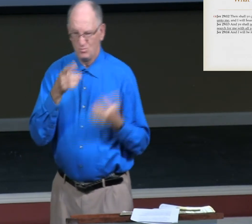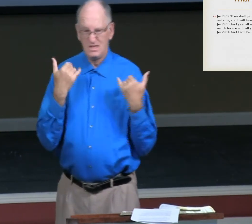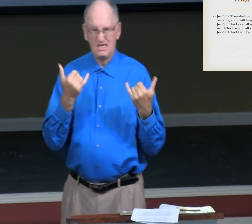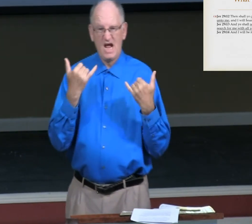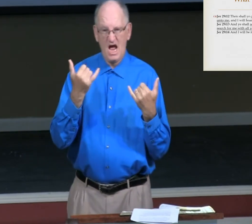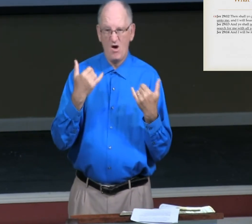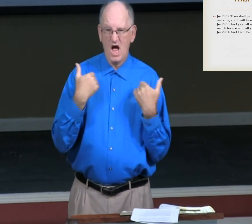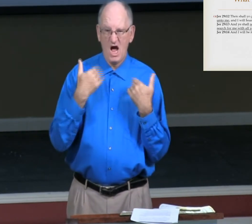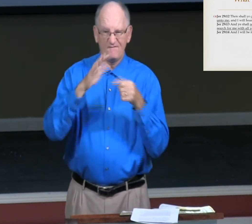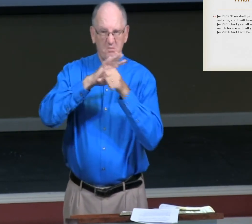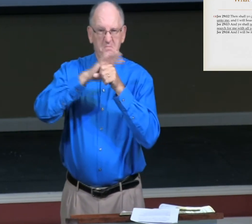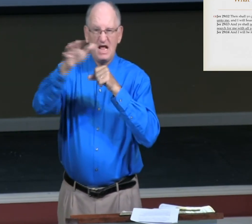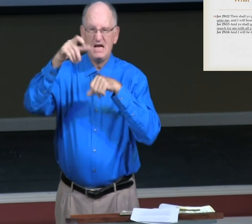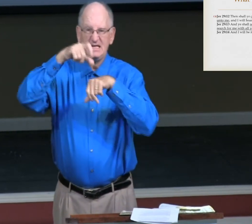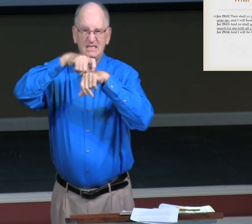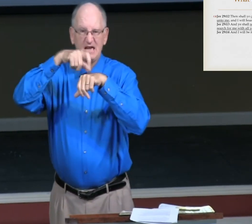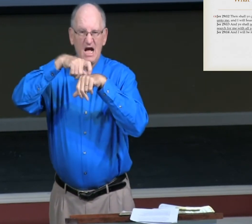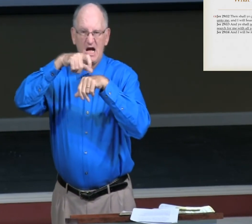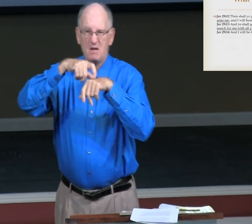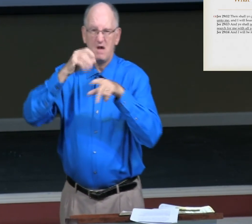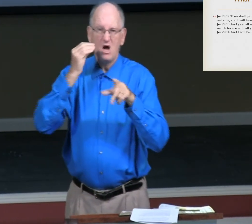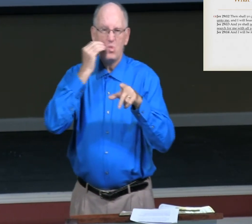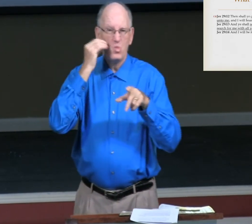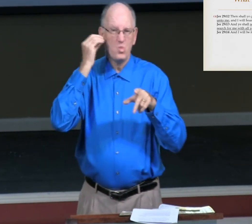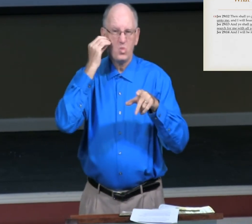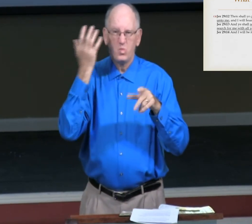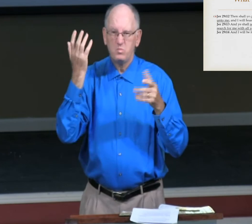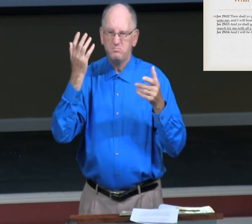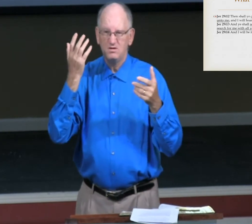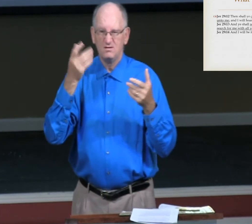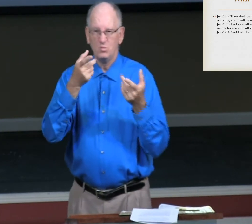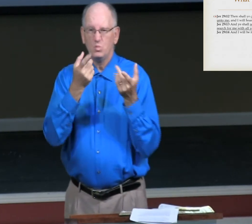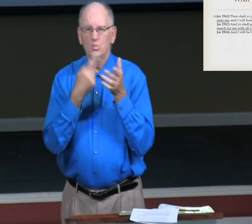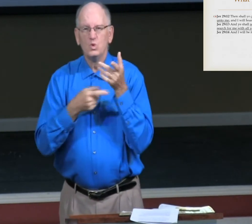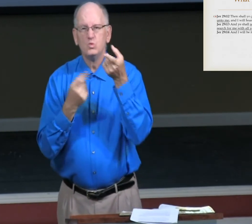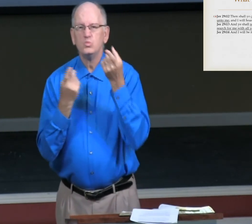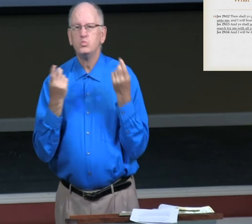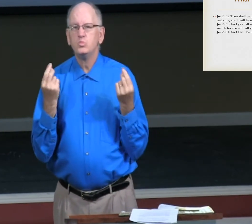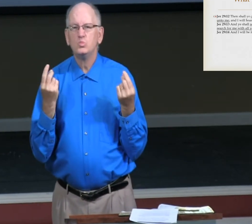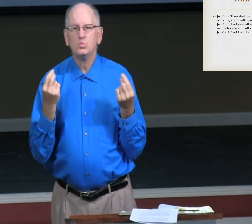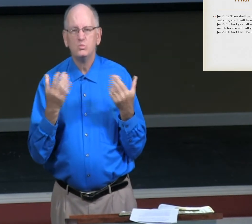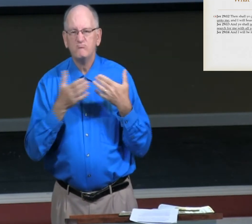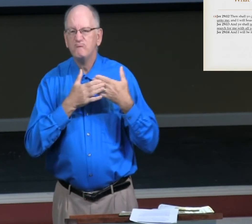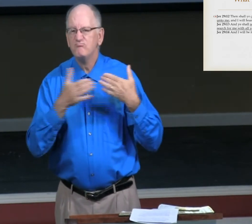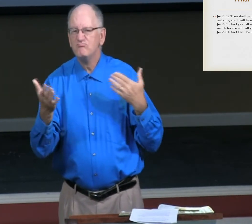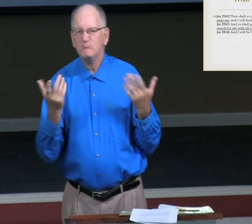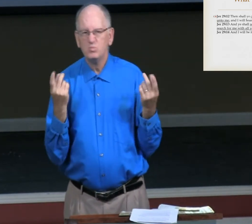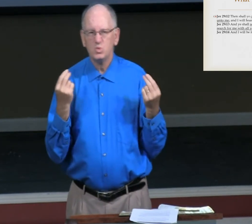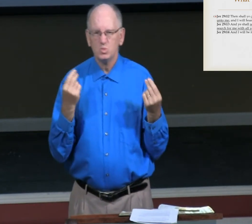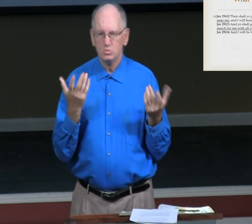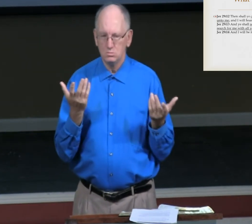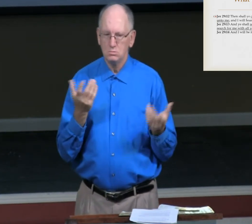read. And right now, you have plenty of time while you're at home. What are you doing?